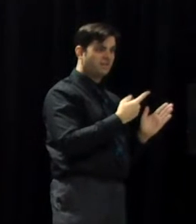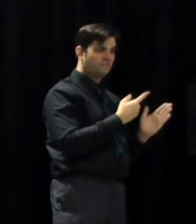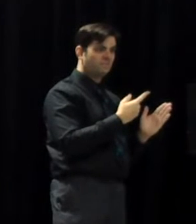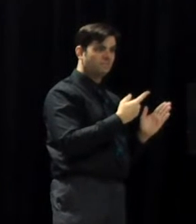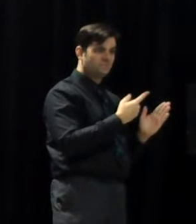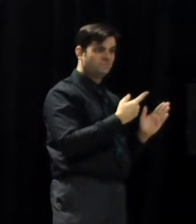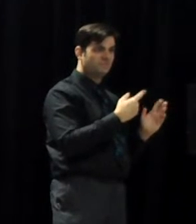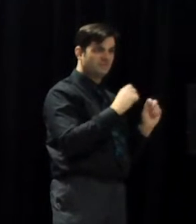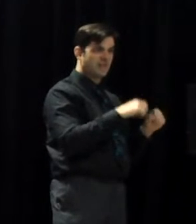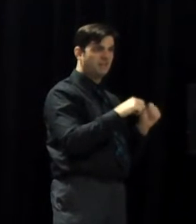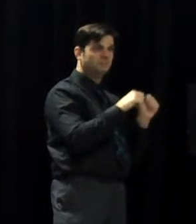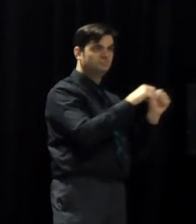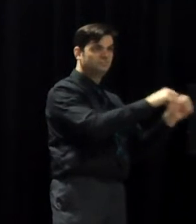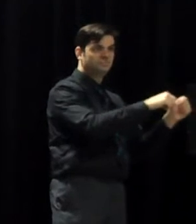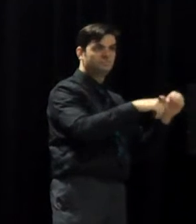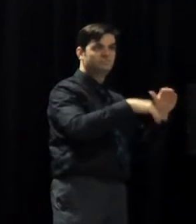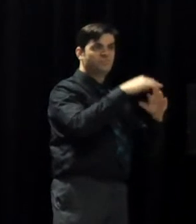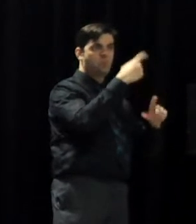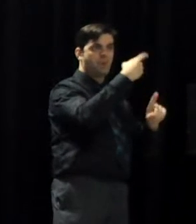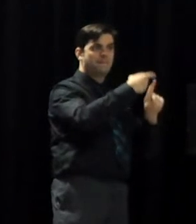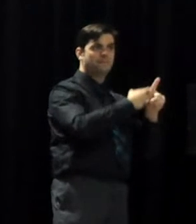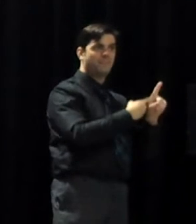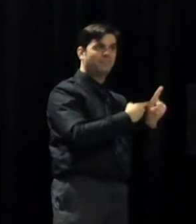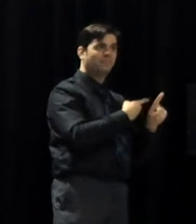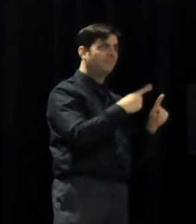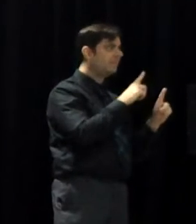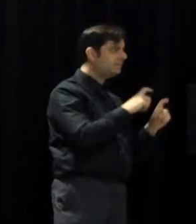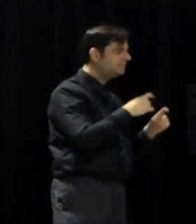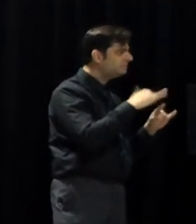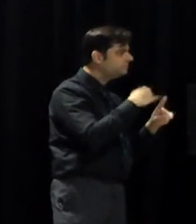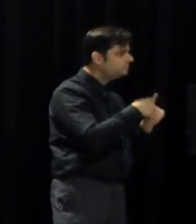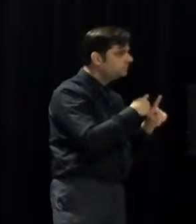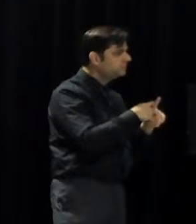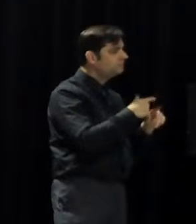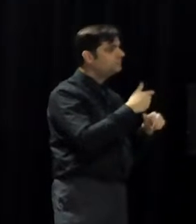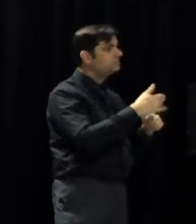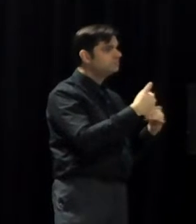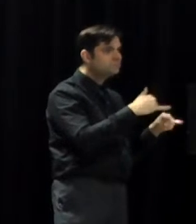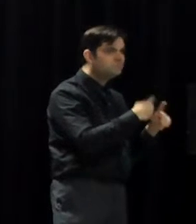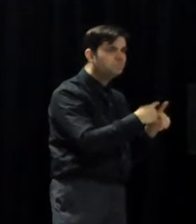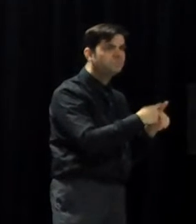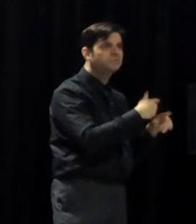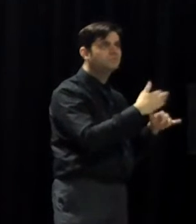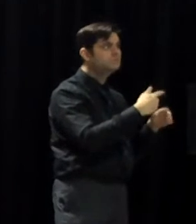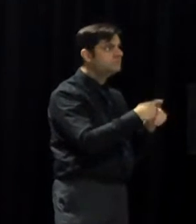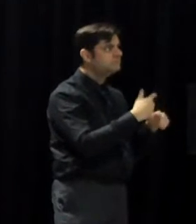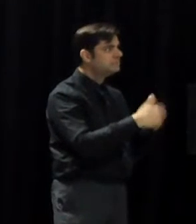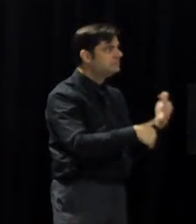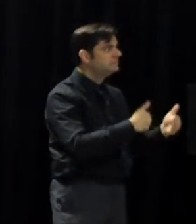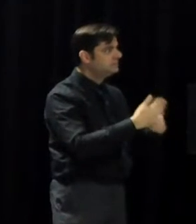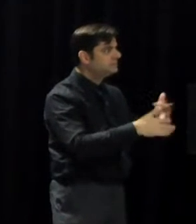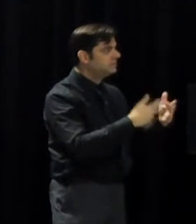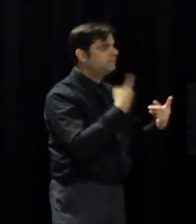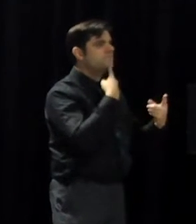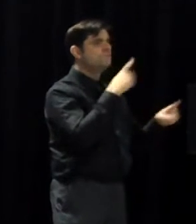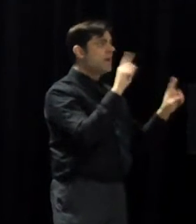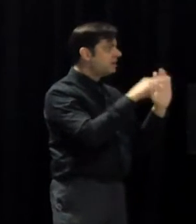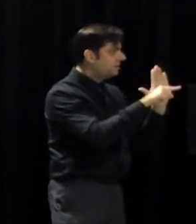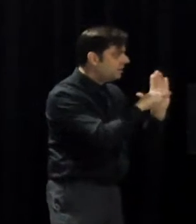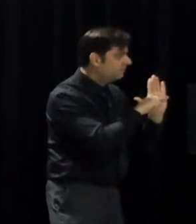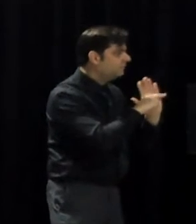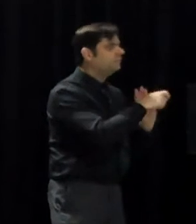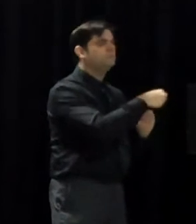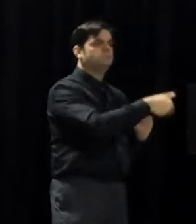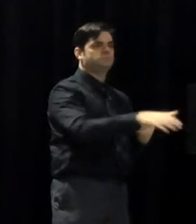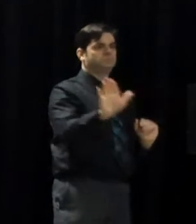own self, you get COVID-19, you isolate for 10 days. If you were to take a test a week or 2 later, you're probably still going to